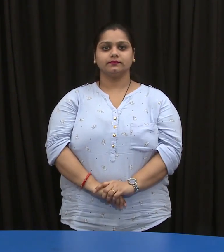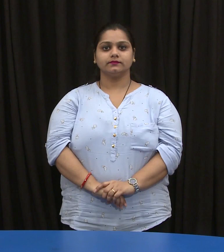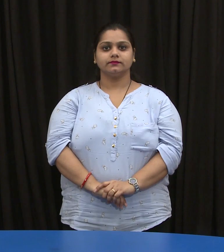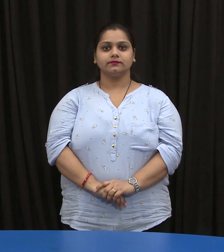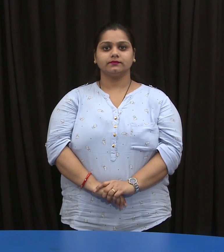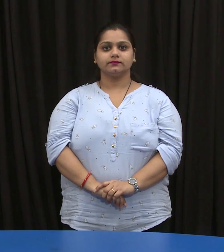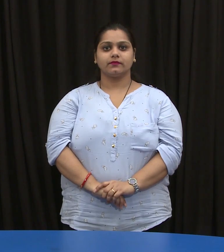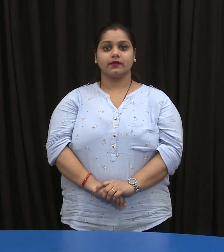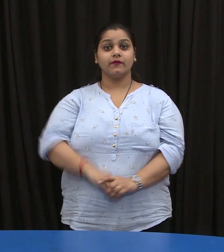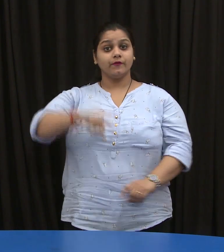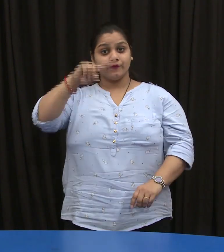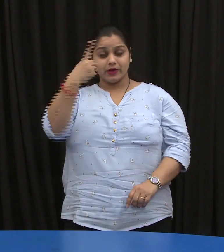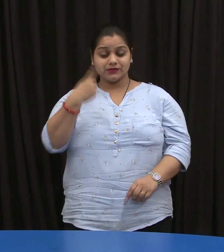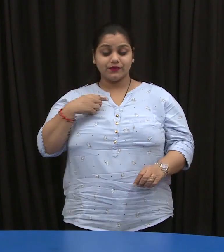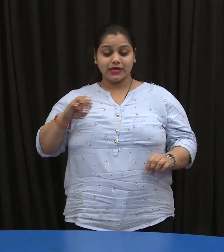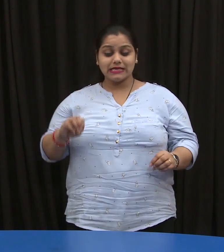When we click on the start button,